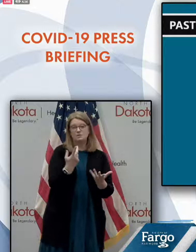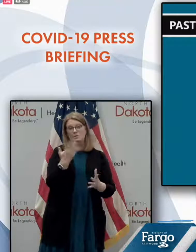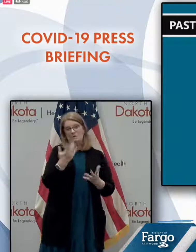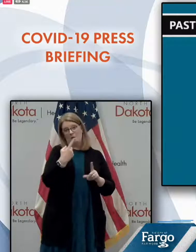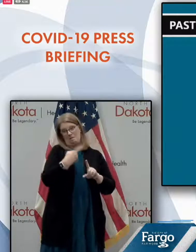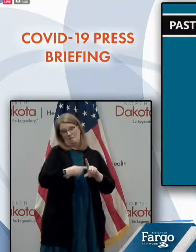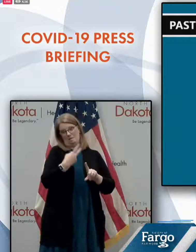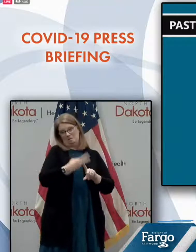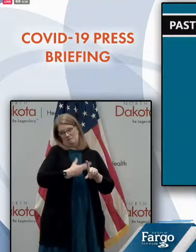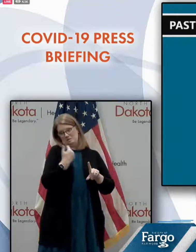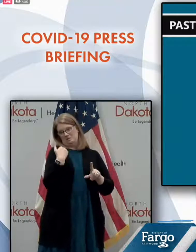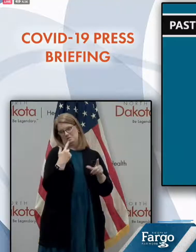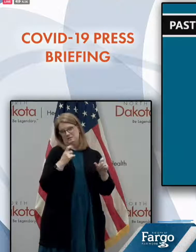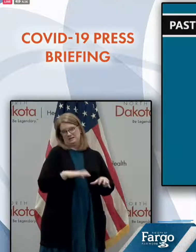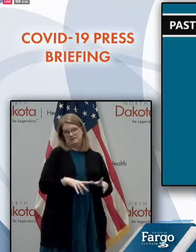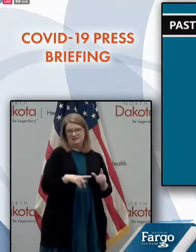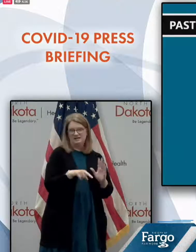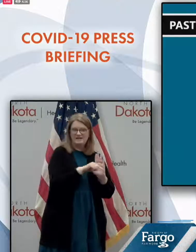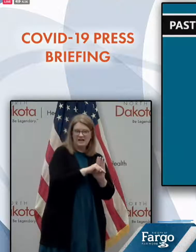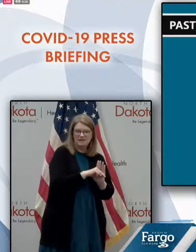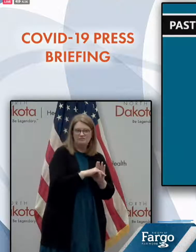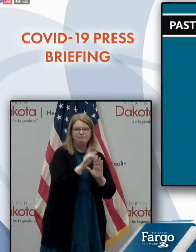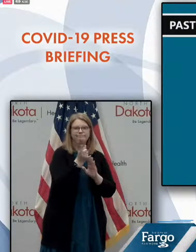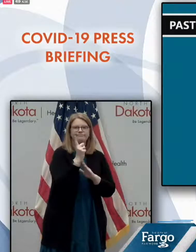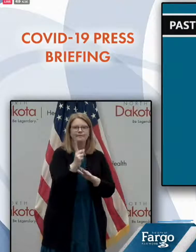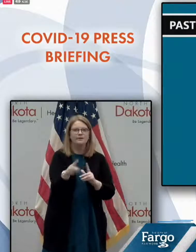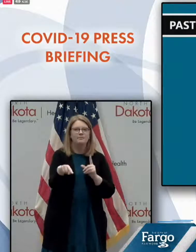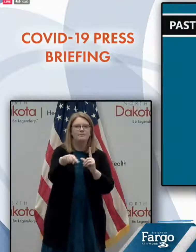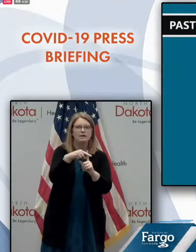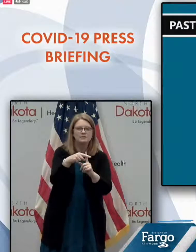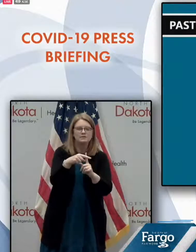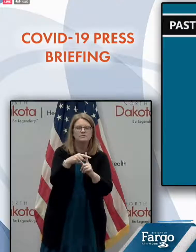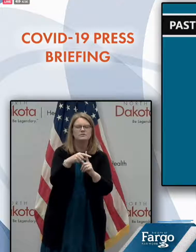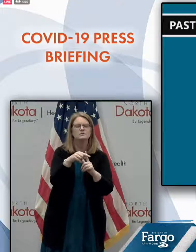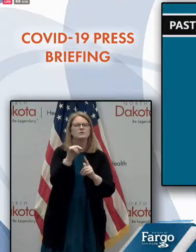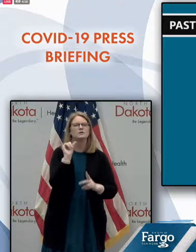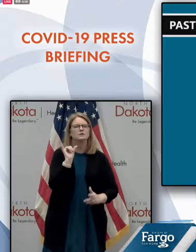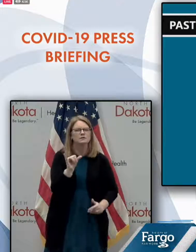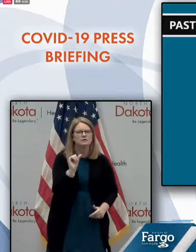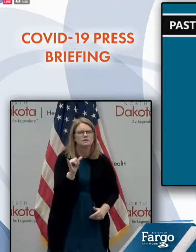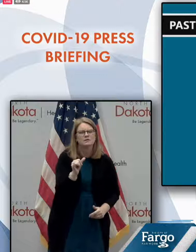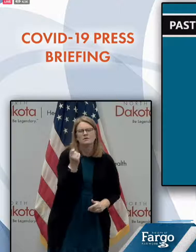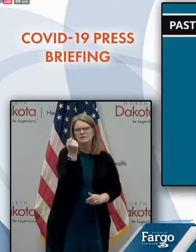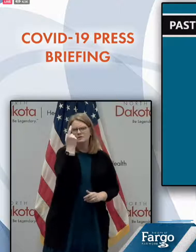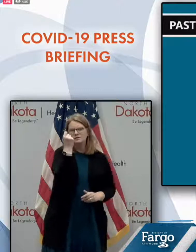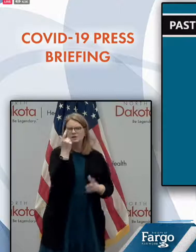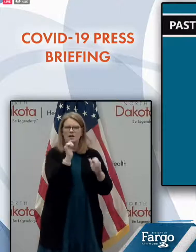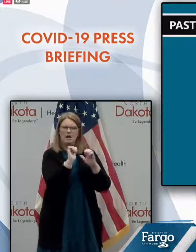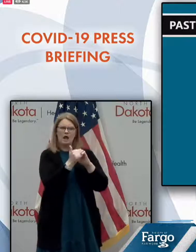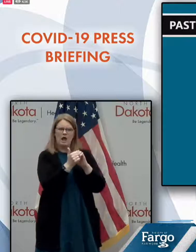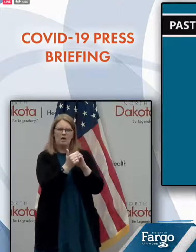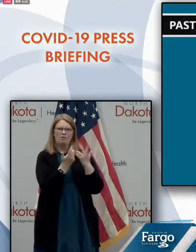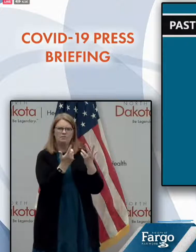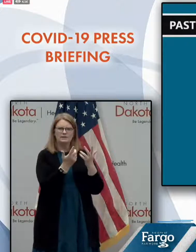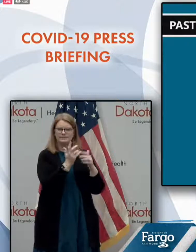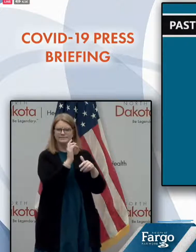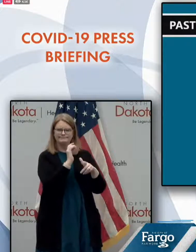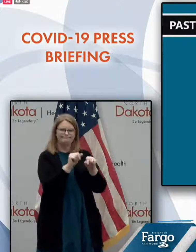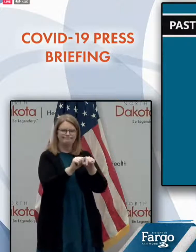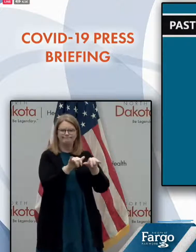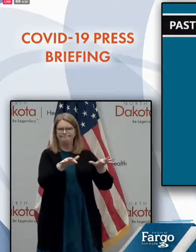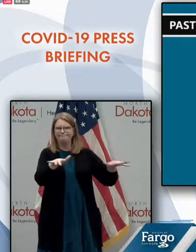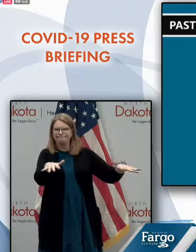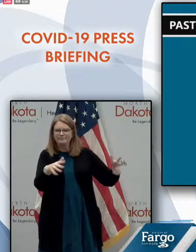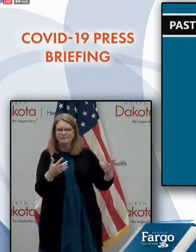tested negative. If they're tested again now, this helps us understand the distribution of COVID. On the right-hand